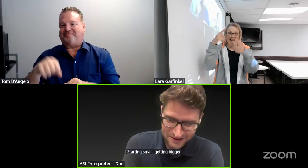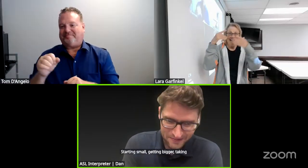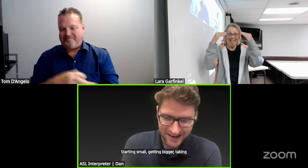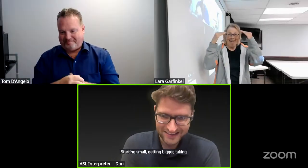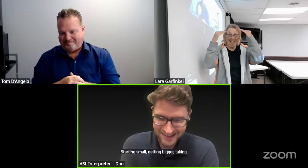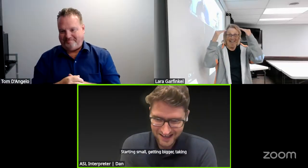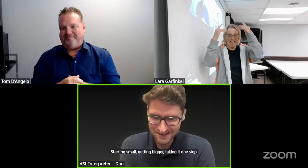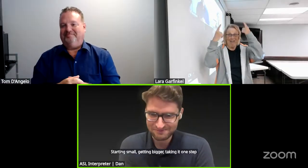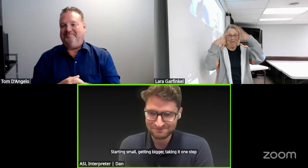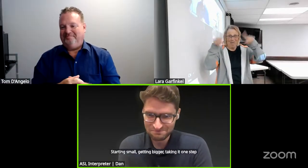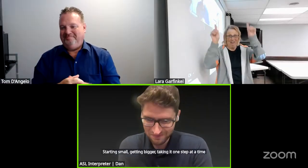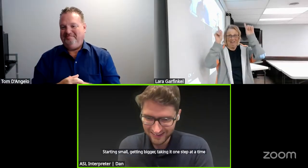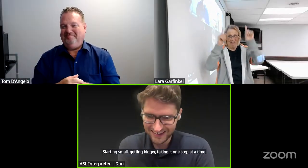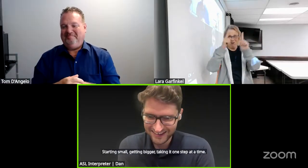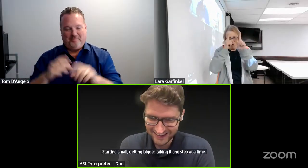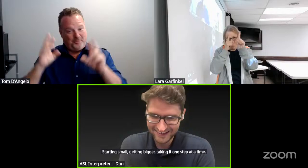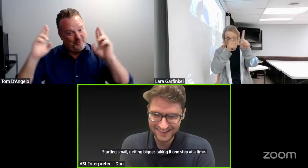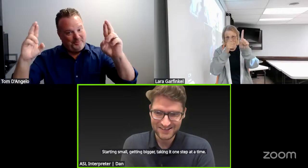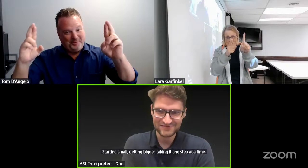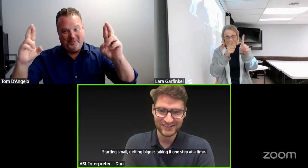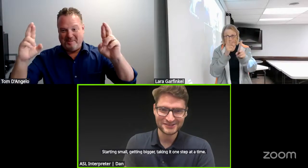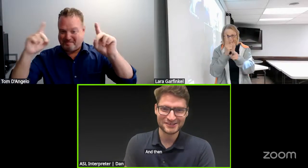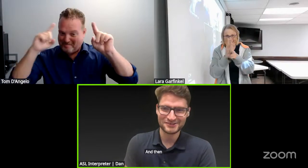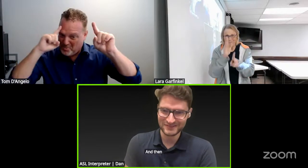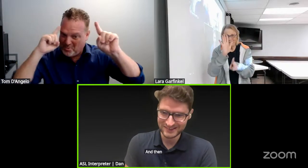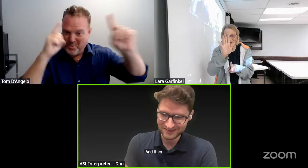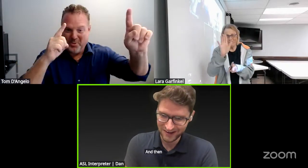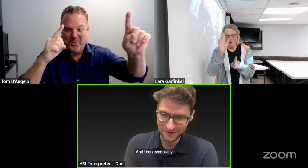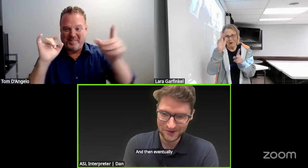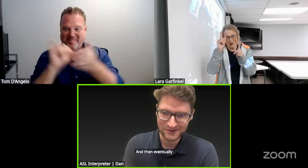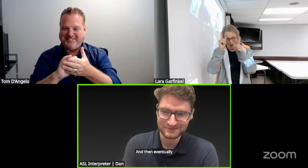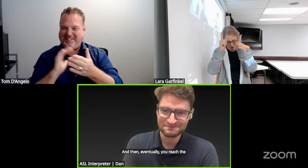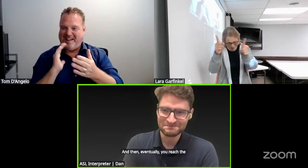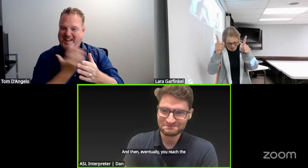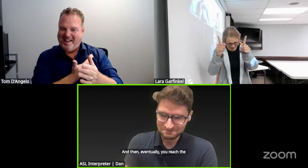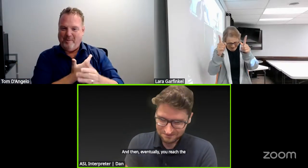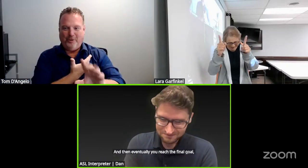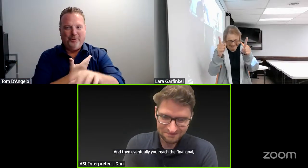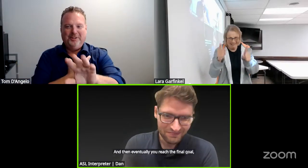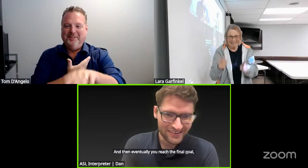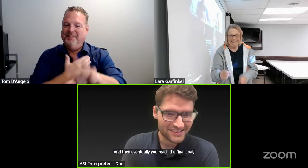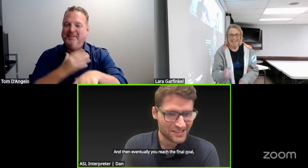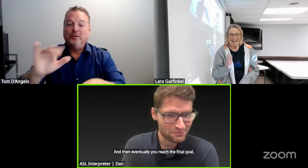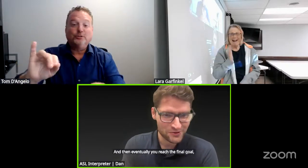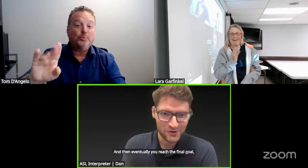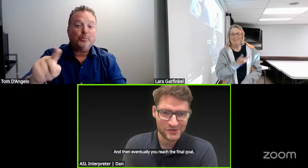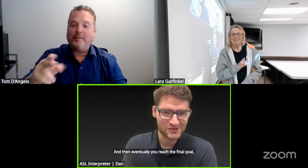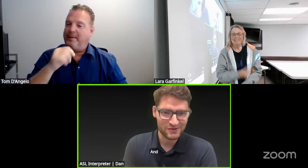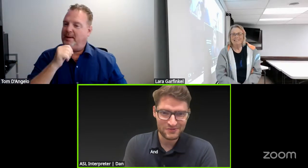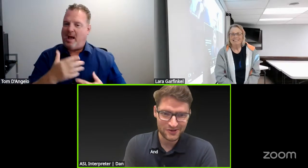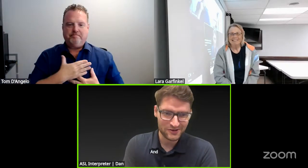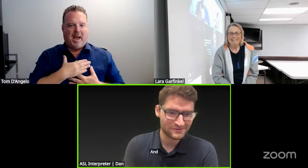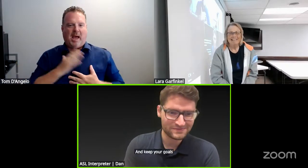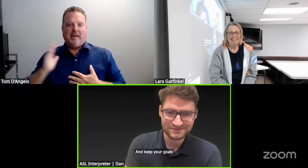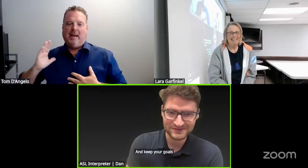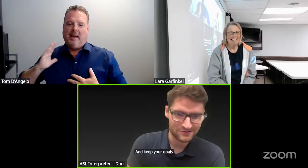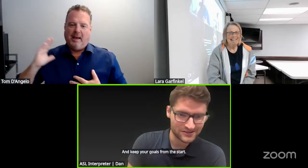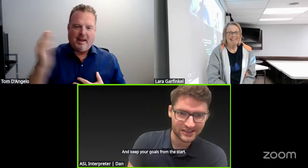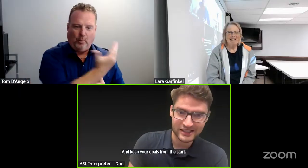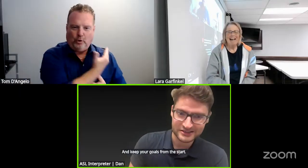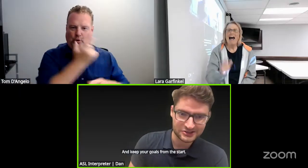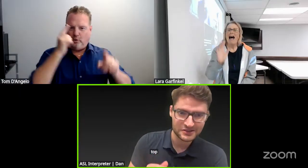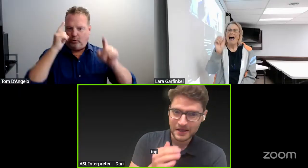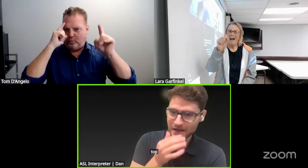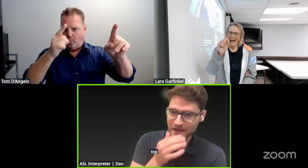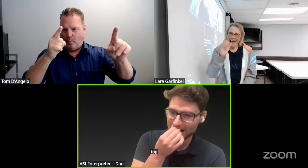one step at a time, and then eventually you reach the final goal. And keep your goals from the start. Tom's